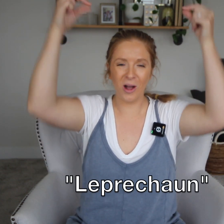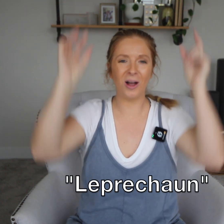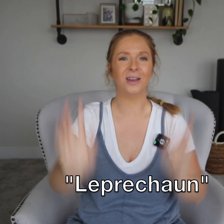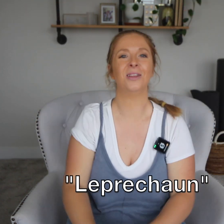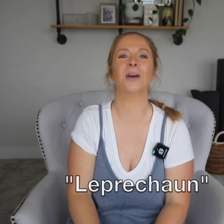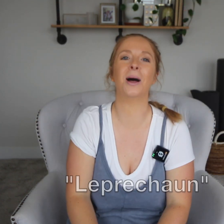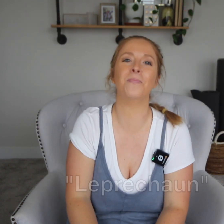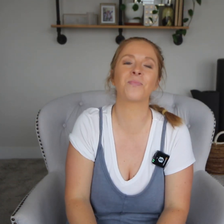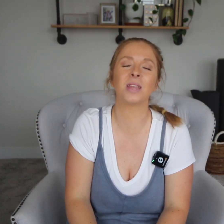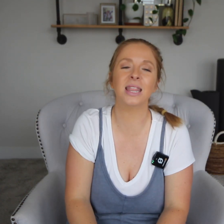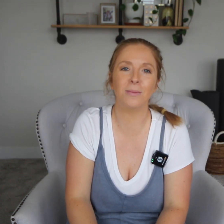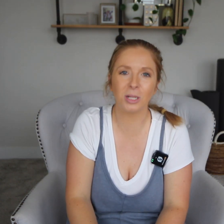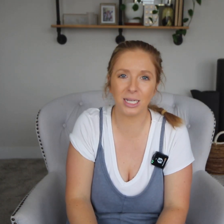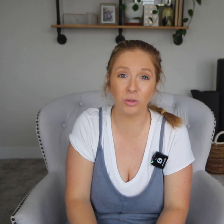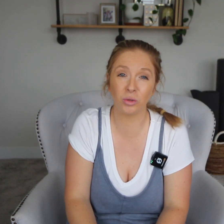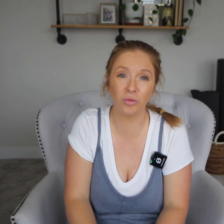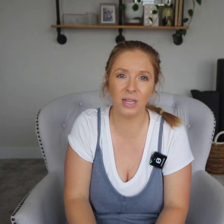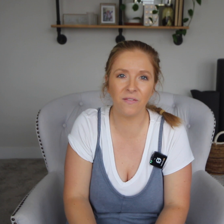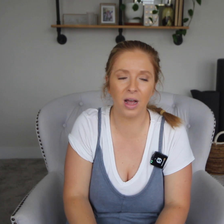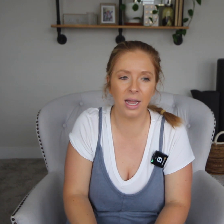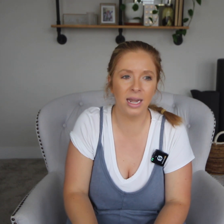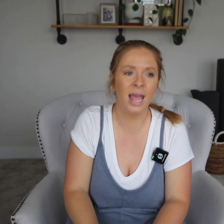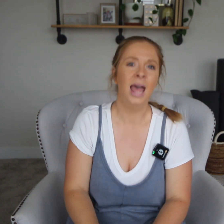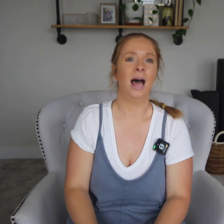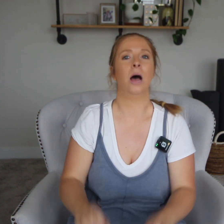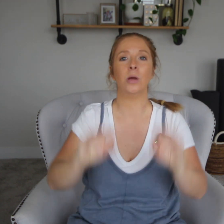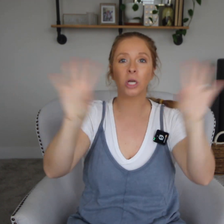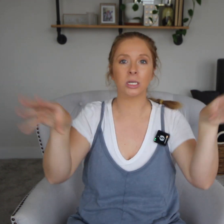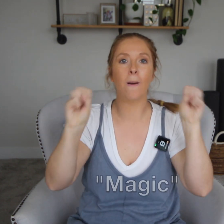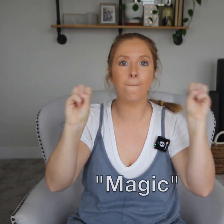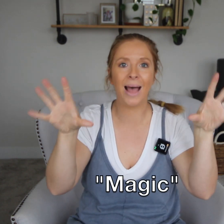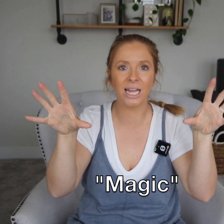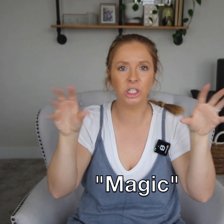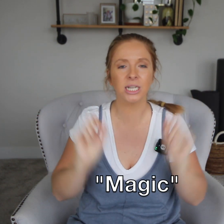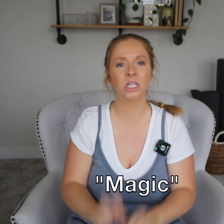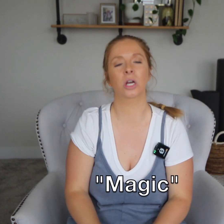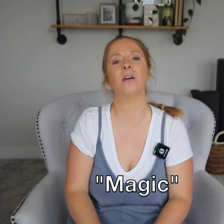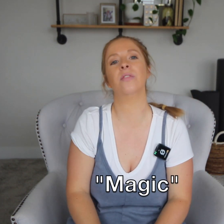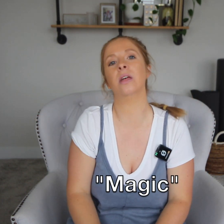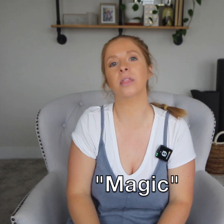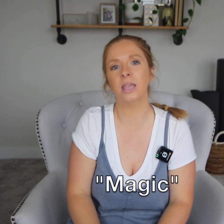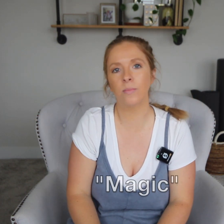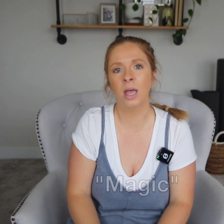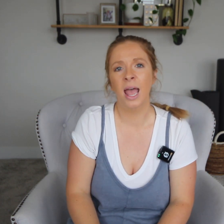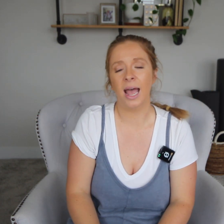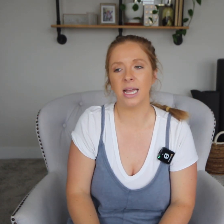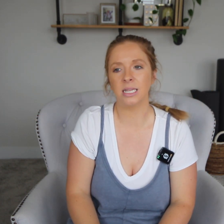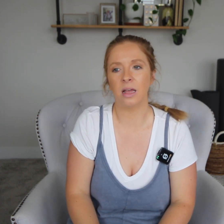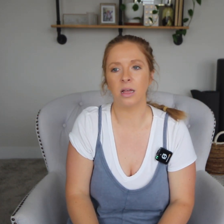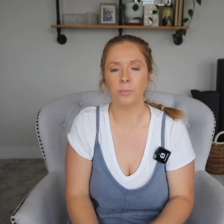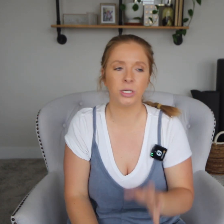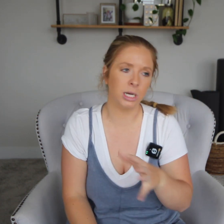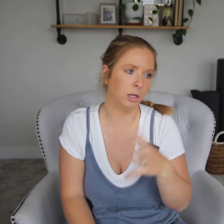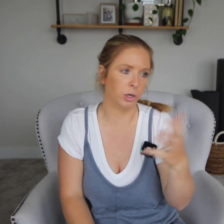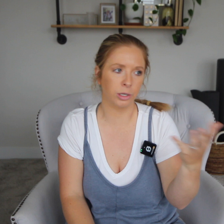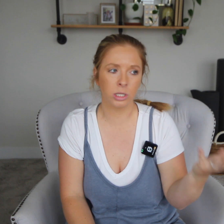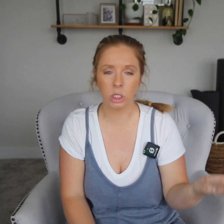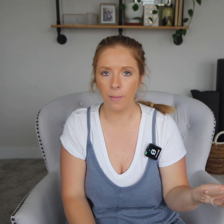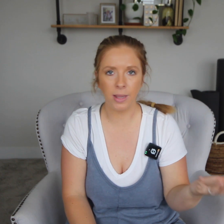leprechaun themed class, which was really fun. We talked about magic. So if the theme has a particular topic, I